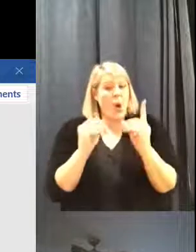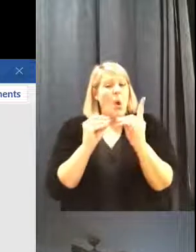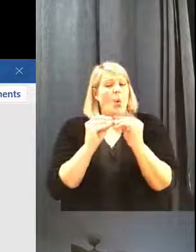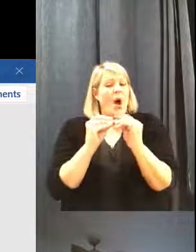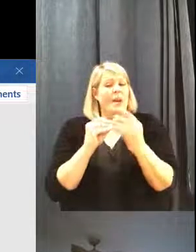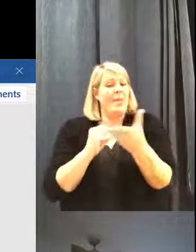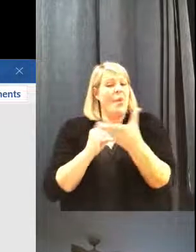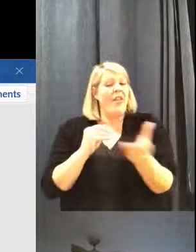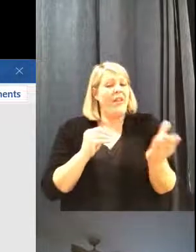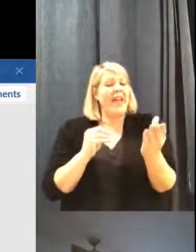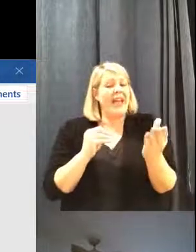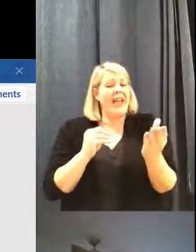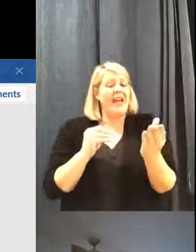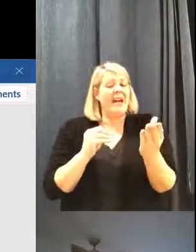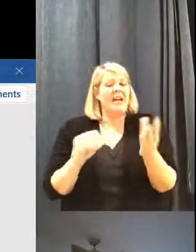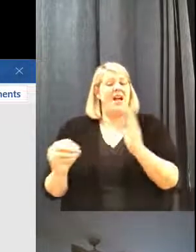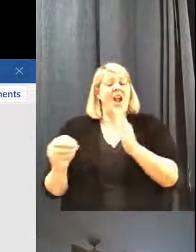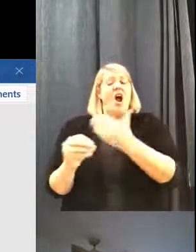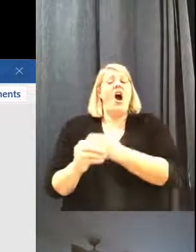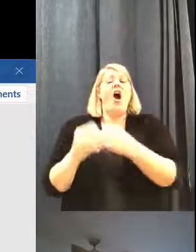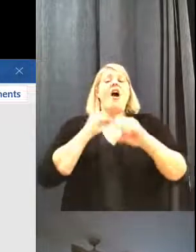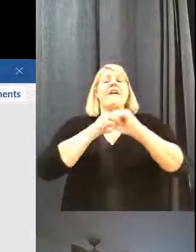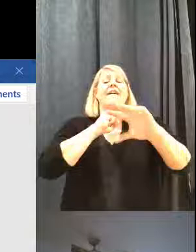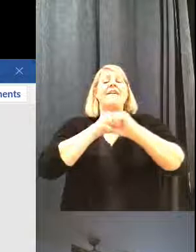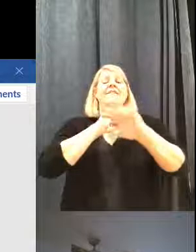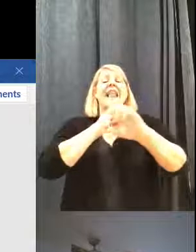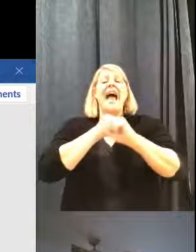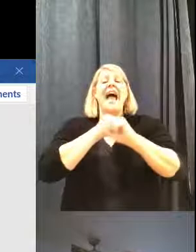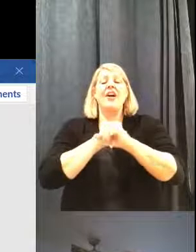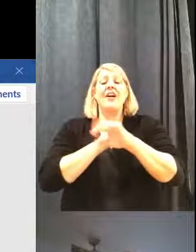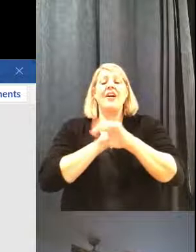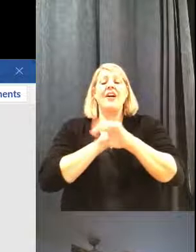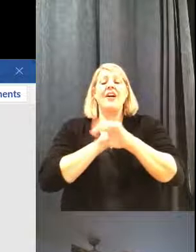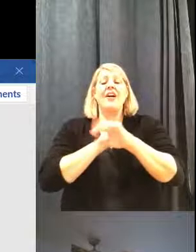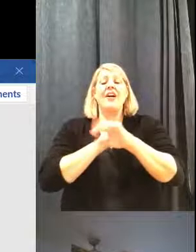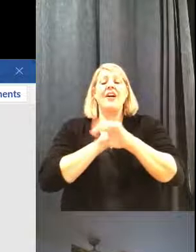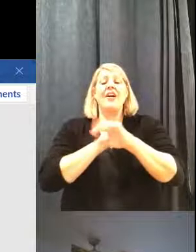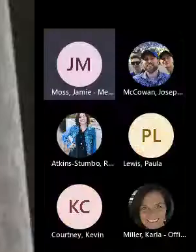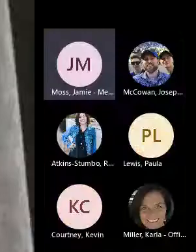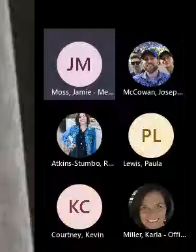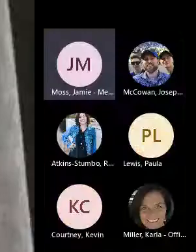the flyer that was also attached to the email that Joe sent out. So I'm going